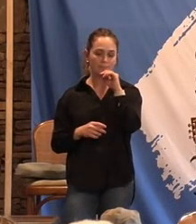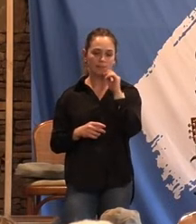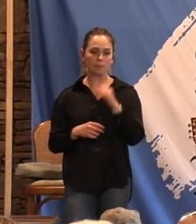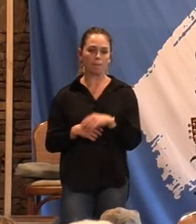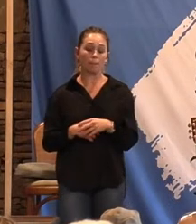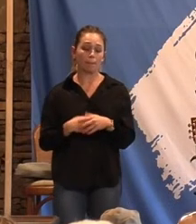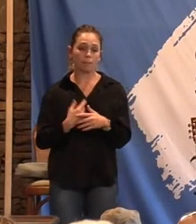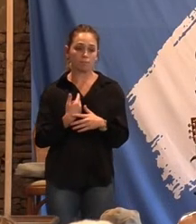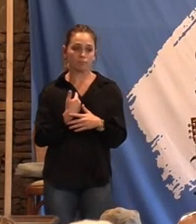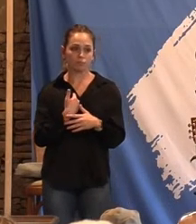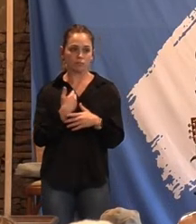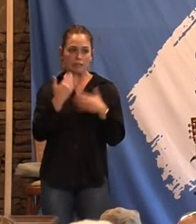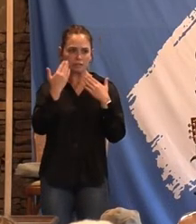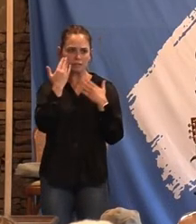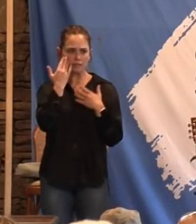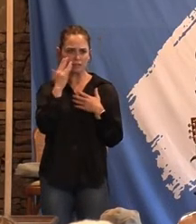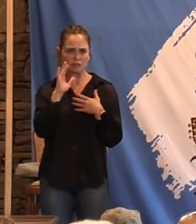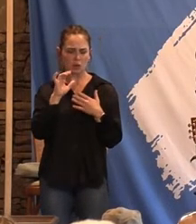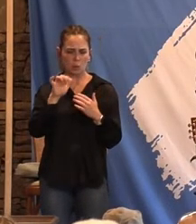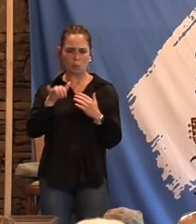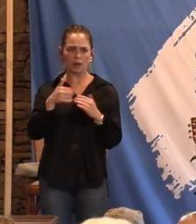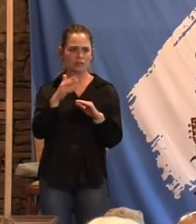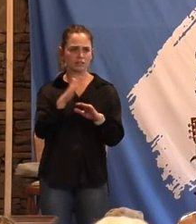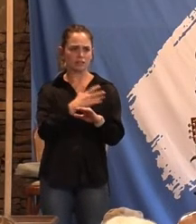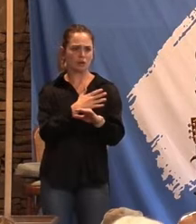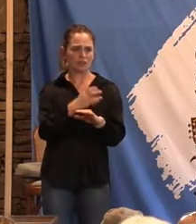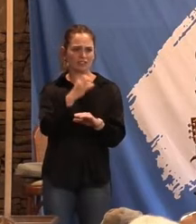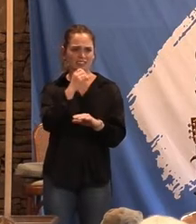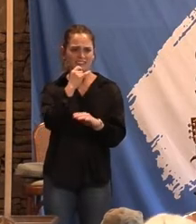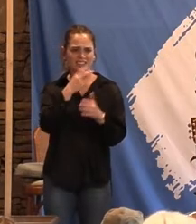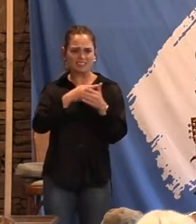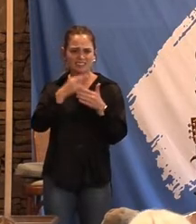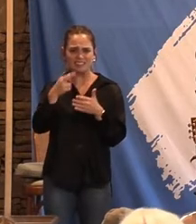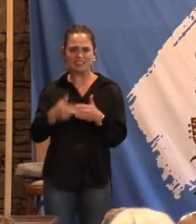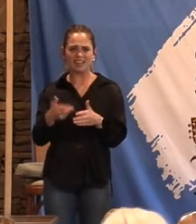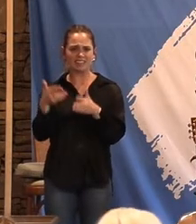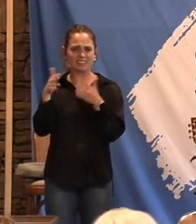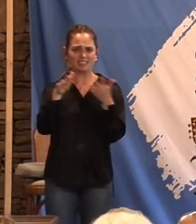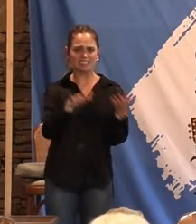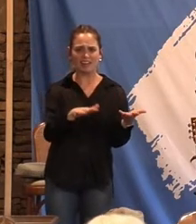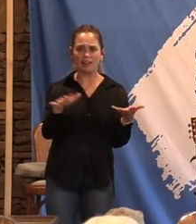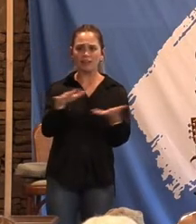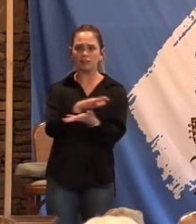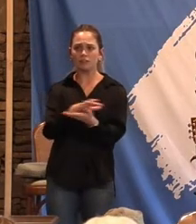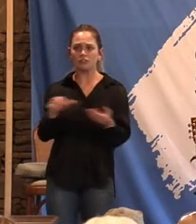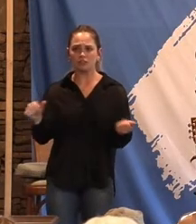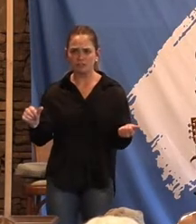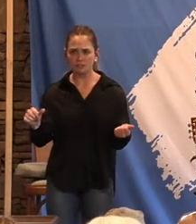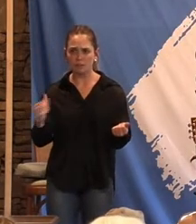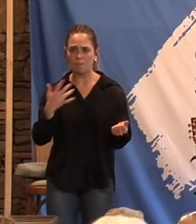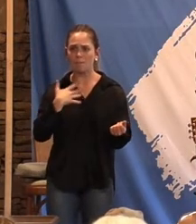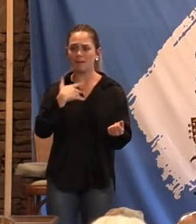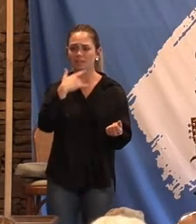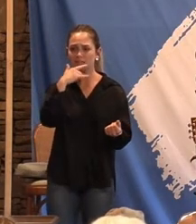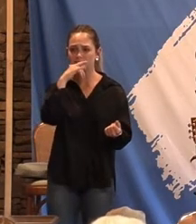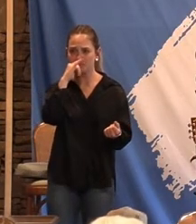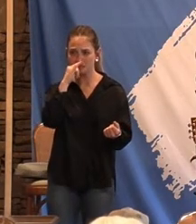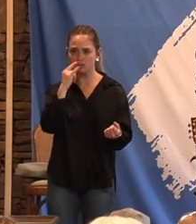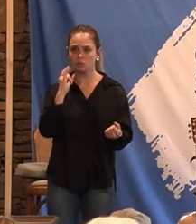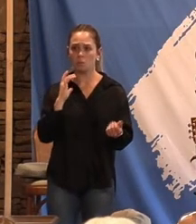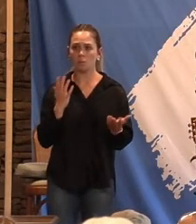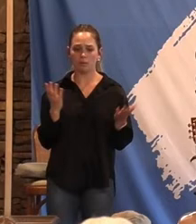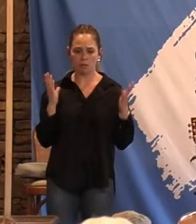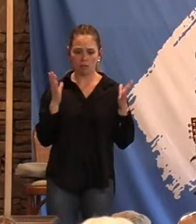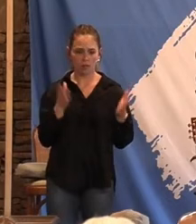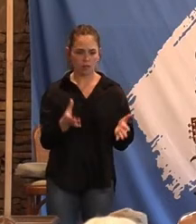I didn't know any songs, it seemed, that didn't end in death and destruction. My children were going to be